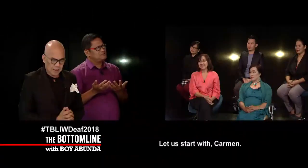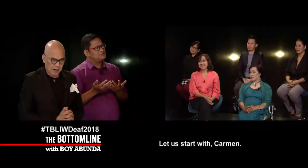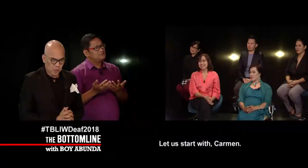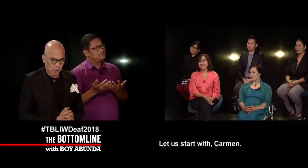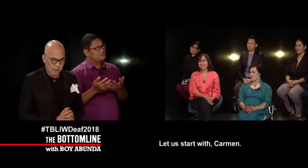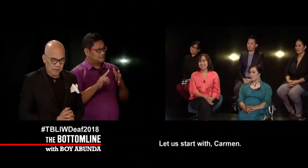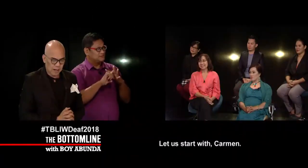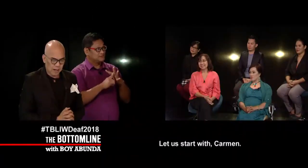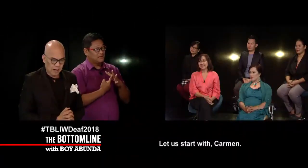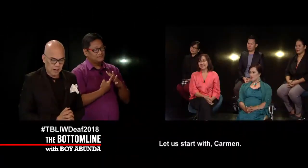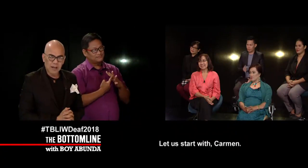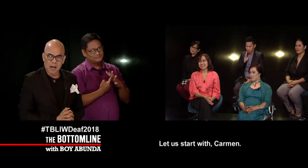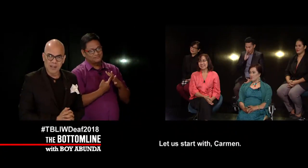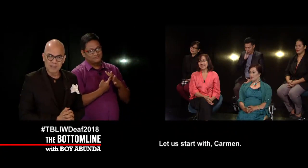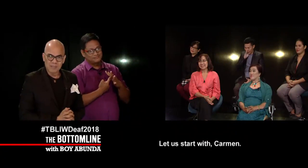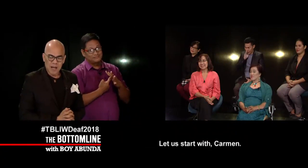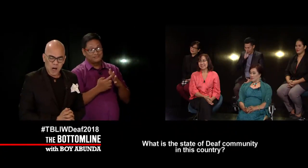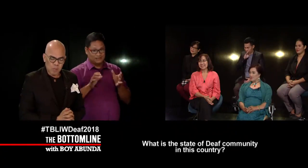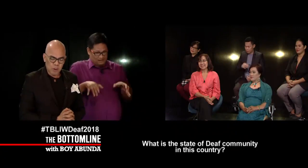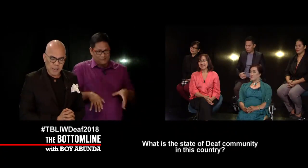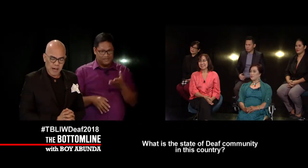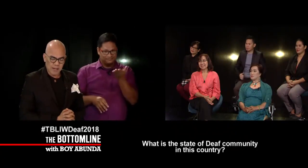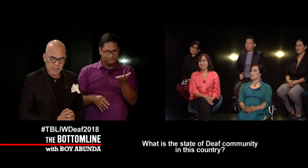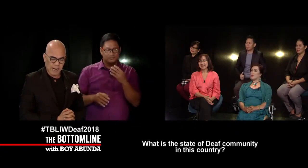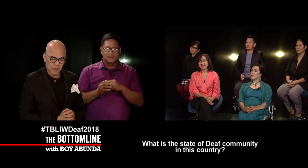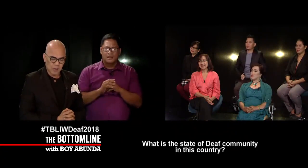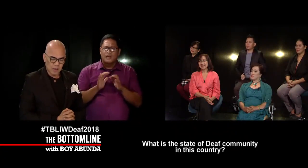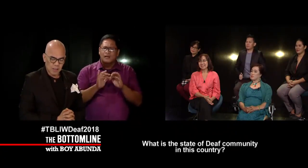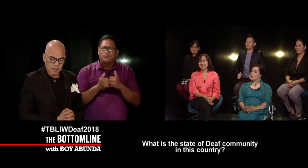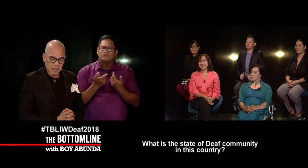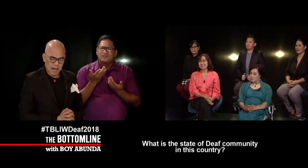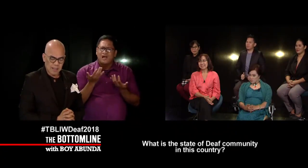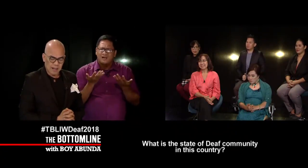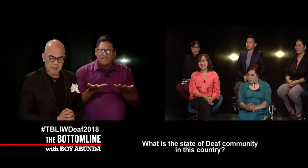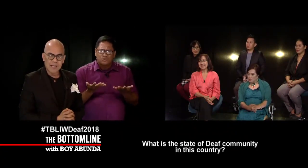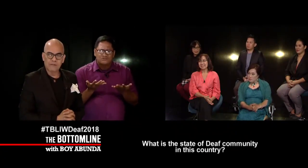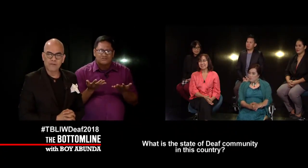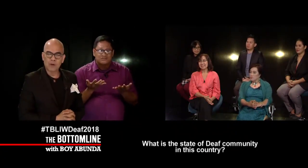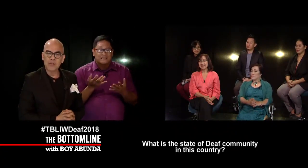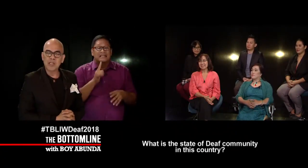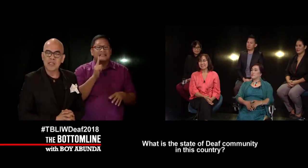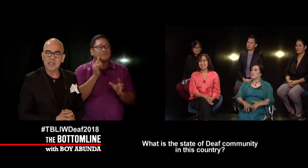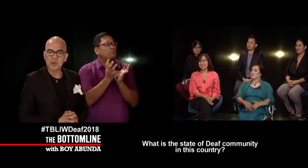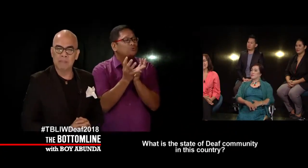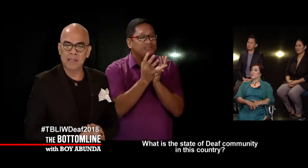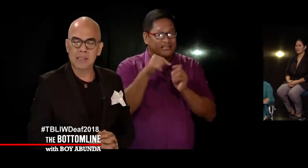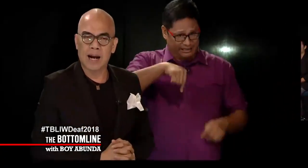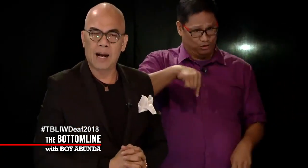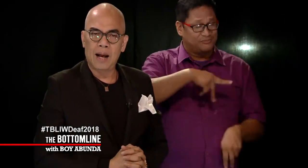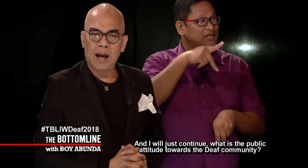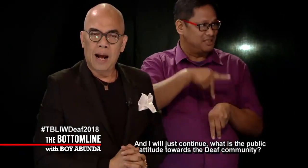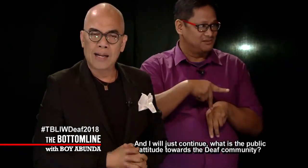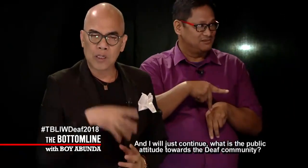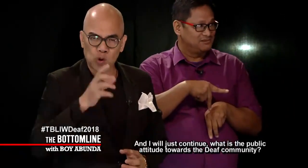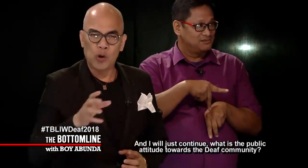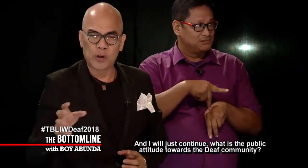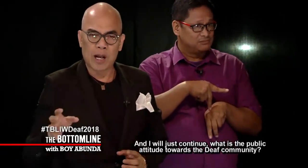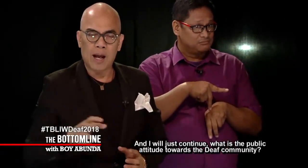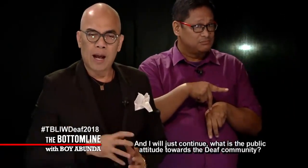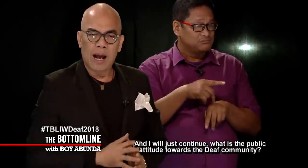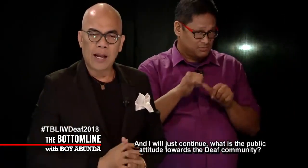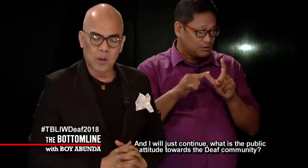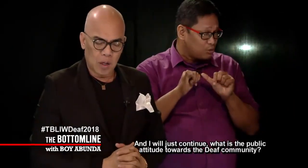Let's start with Carmen. Kumusta ang estado ng deaf community dito sa bansa? At